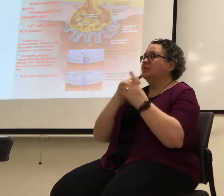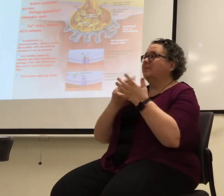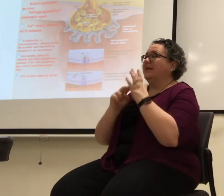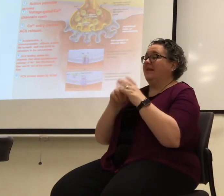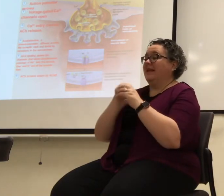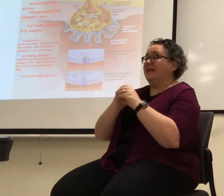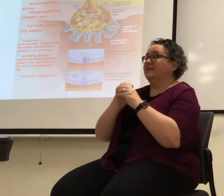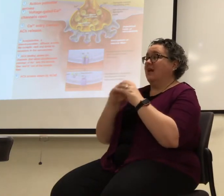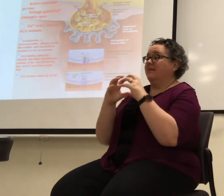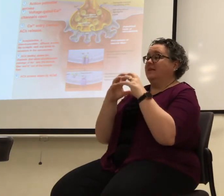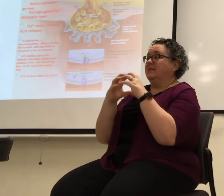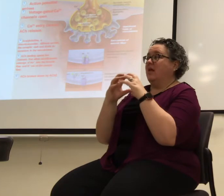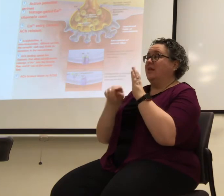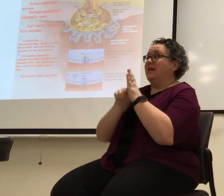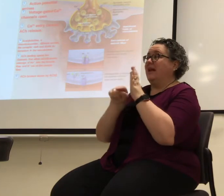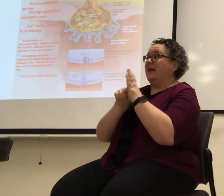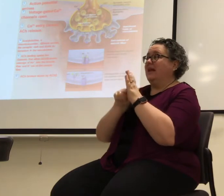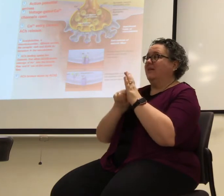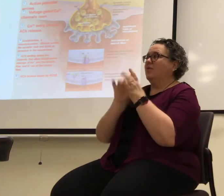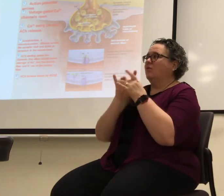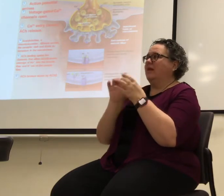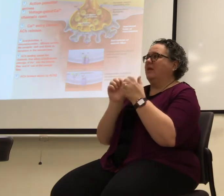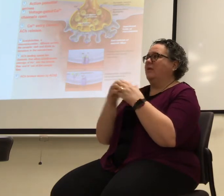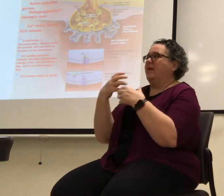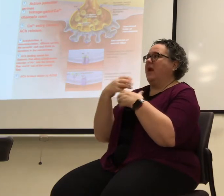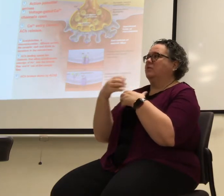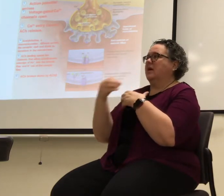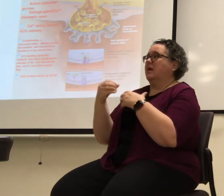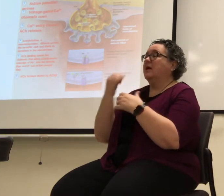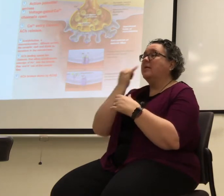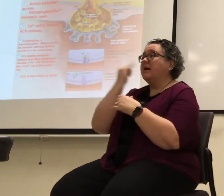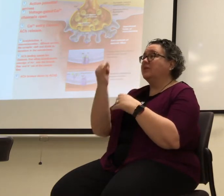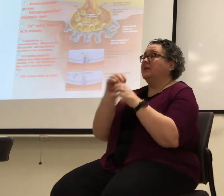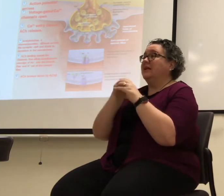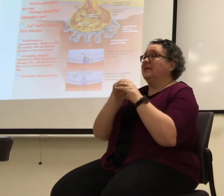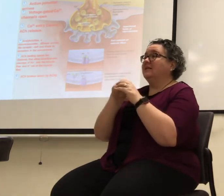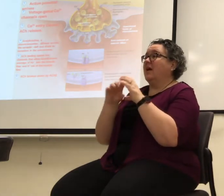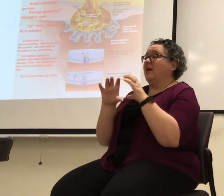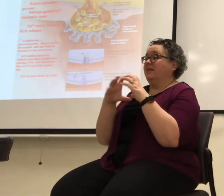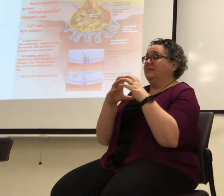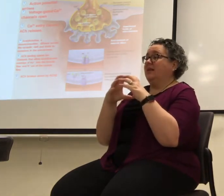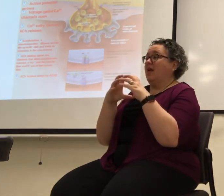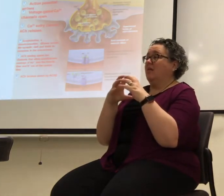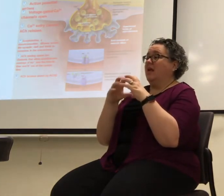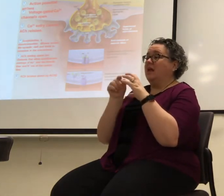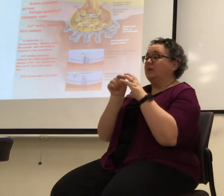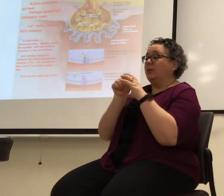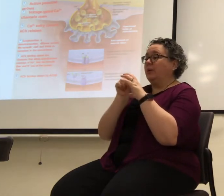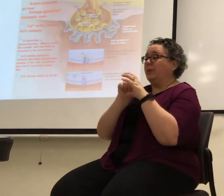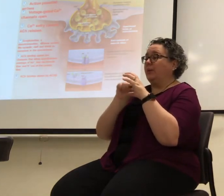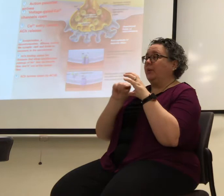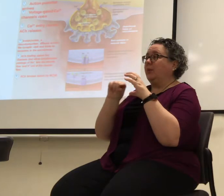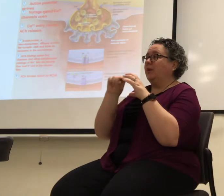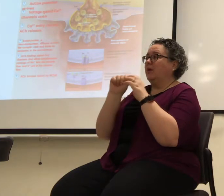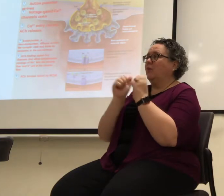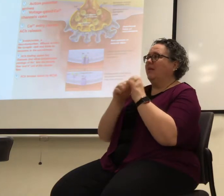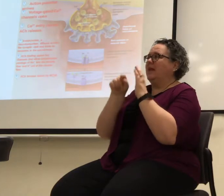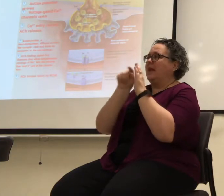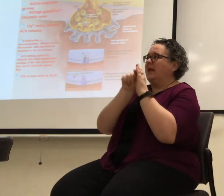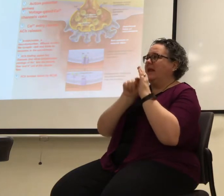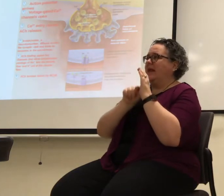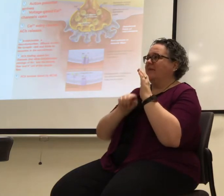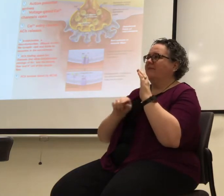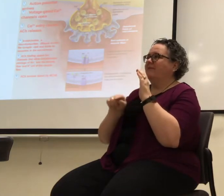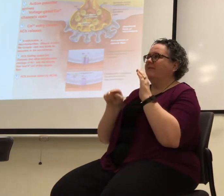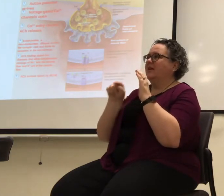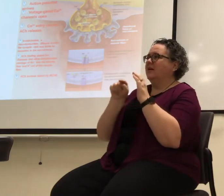with respect to the outside. So imagine on the inside of the cell, it's lined with negative charges.